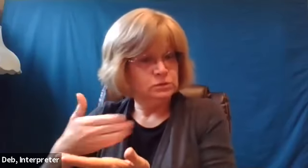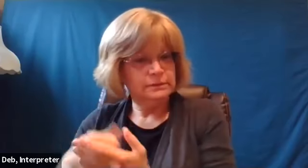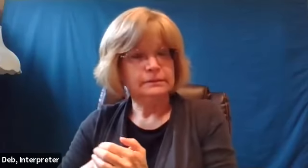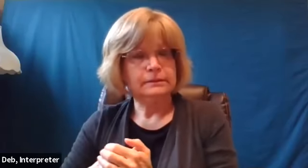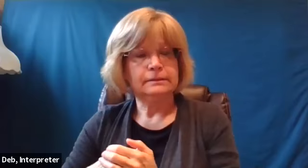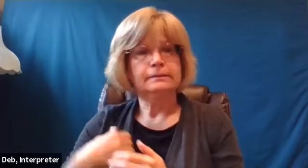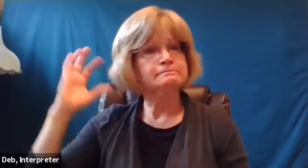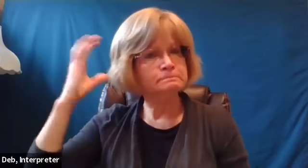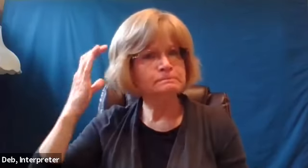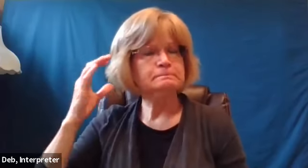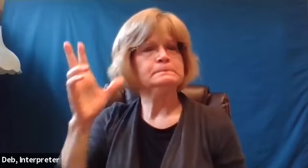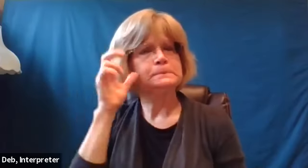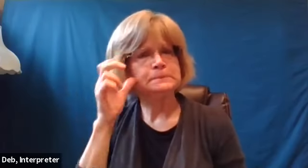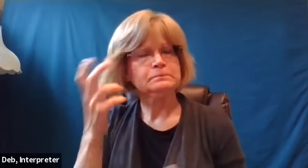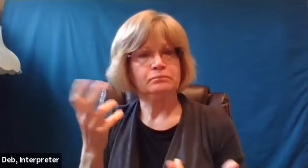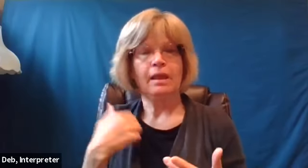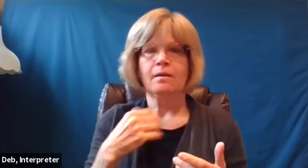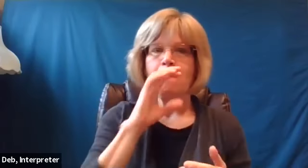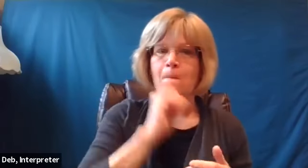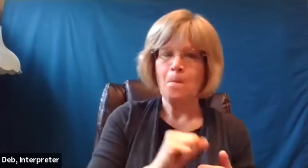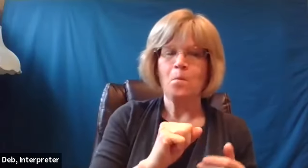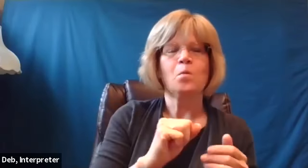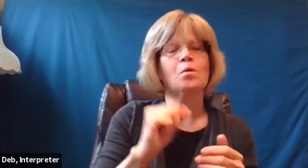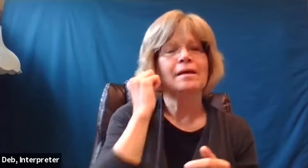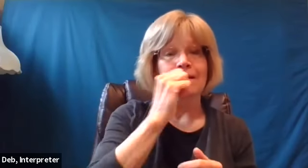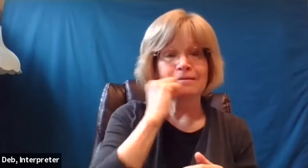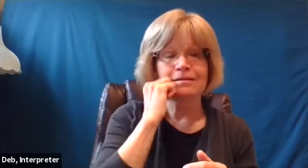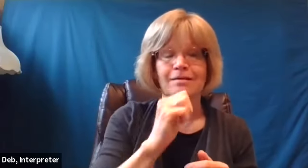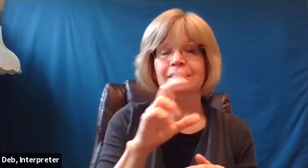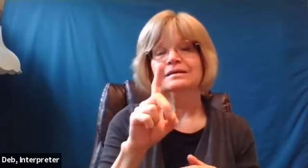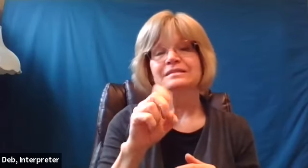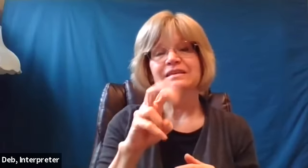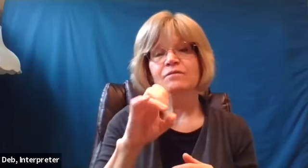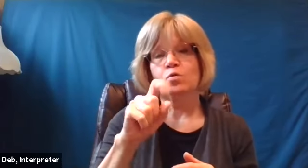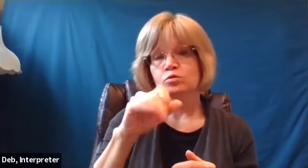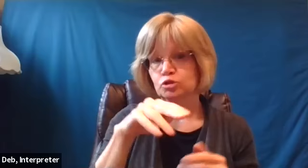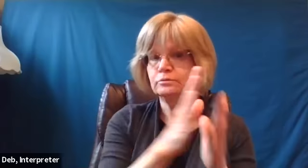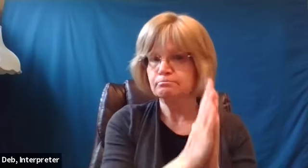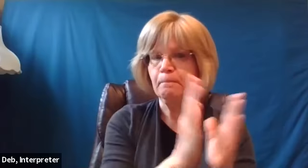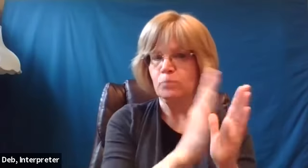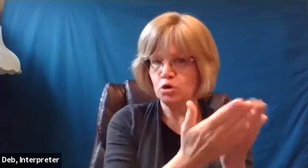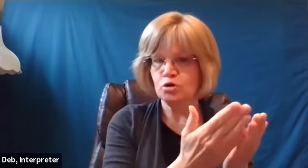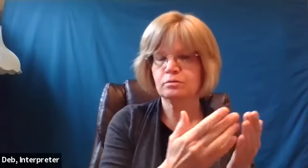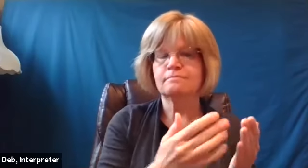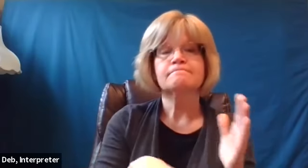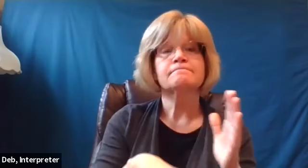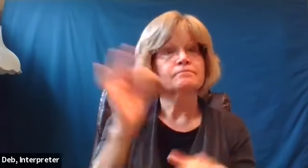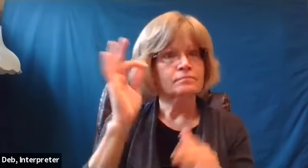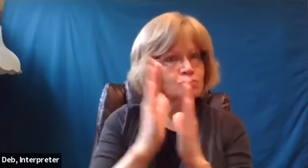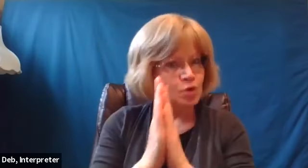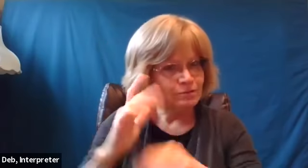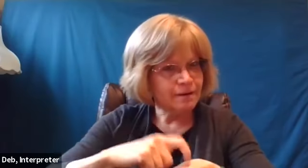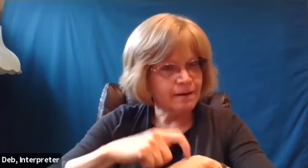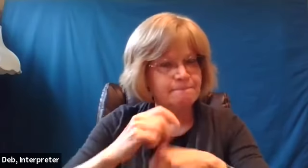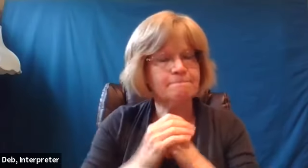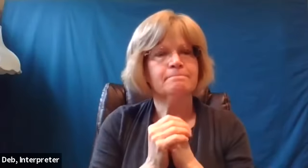to Christian music more and opened up an old daily devotions book. I found time to pray. I found comfort in my belief